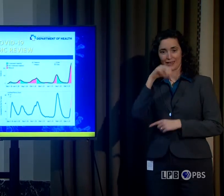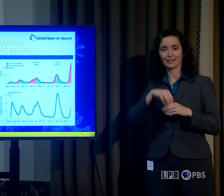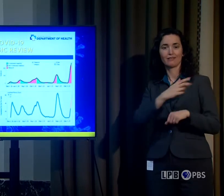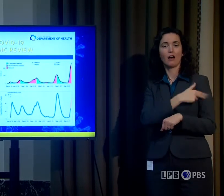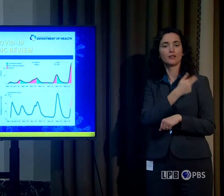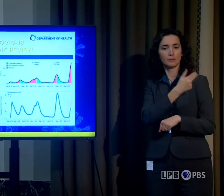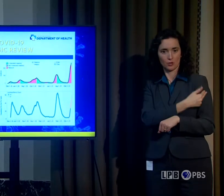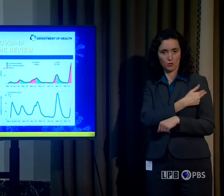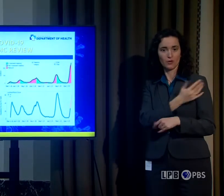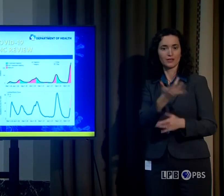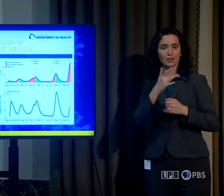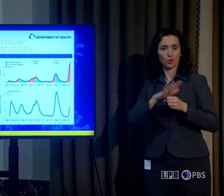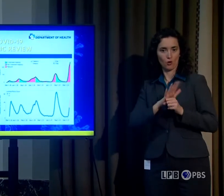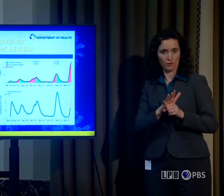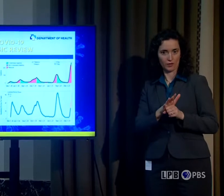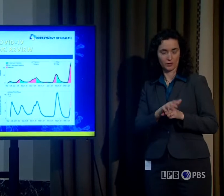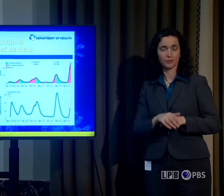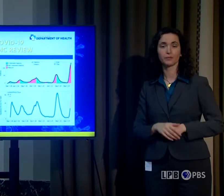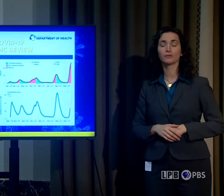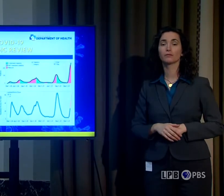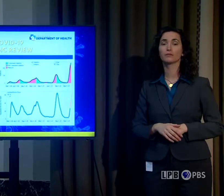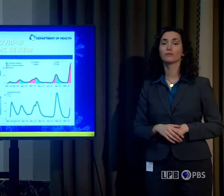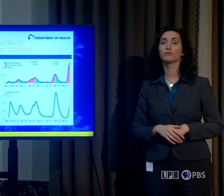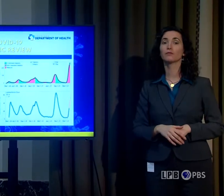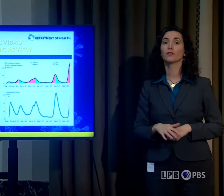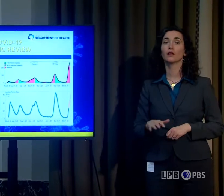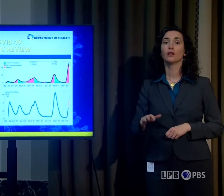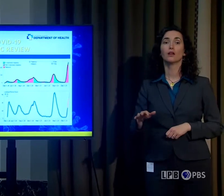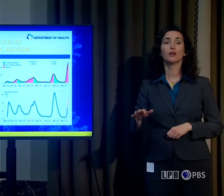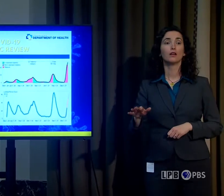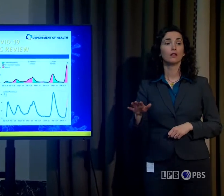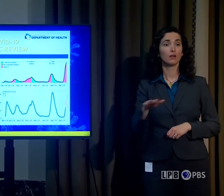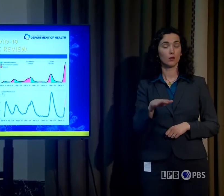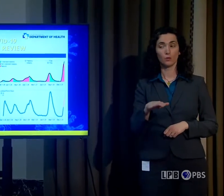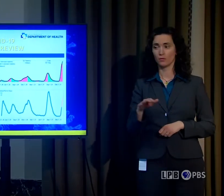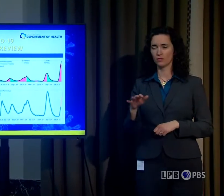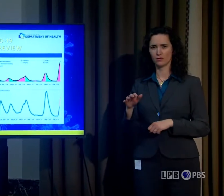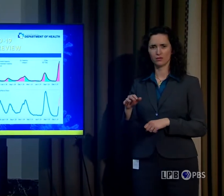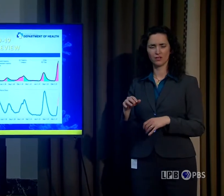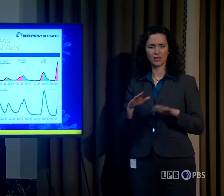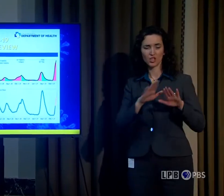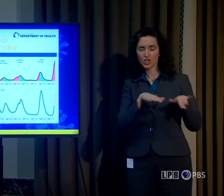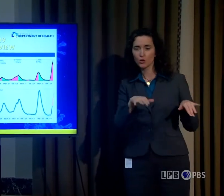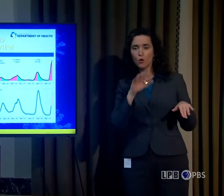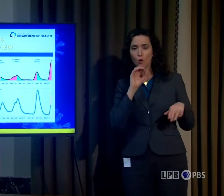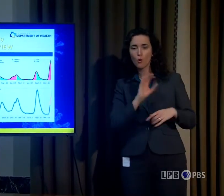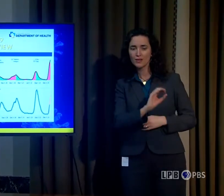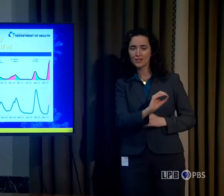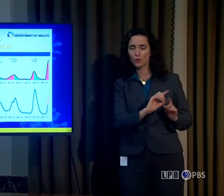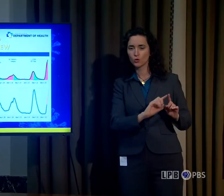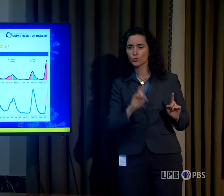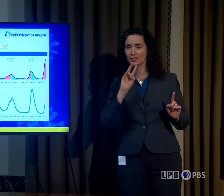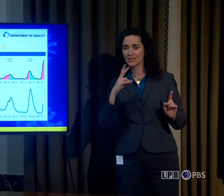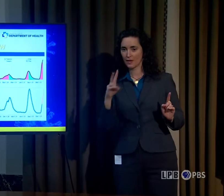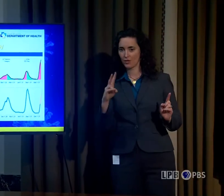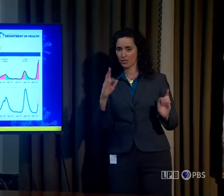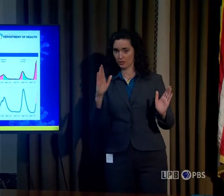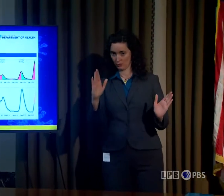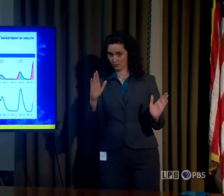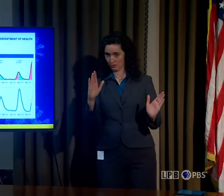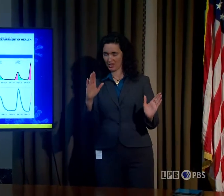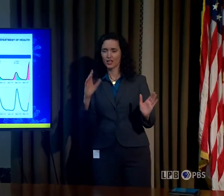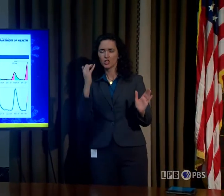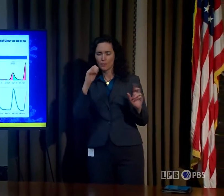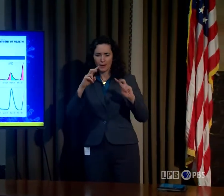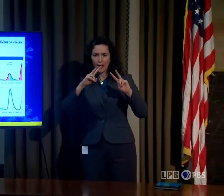COVID. And I'll also remark, when you break out that measure, this is kids between the age of 0 to 17 who are admitted